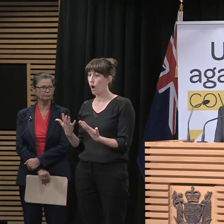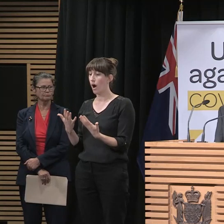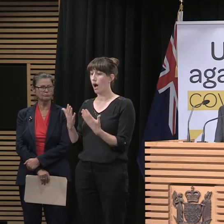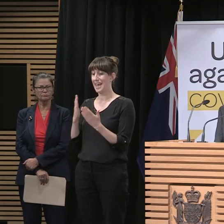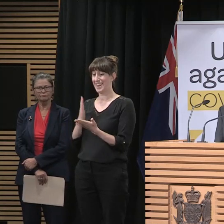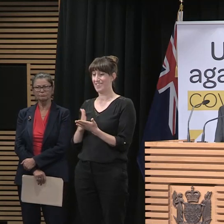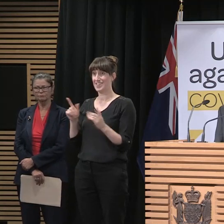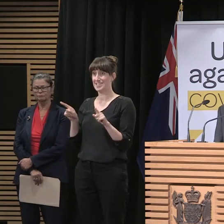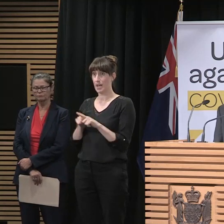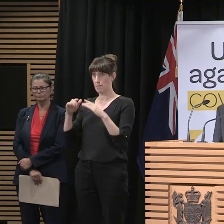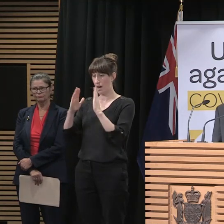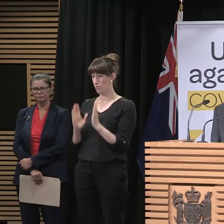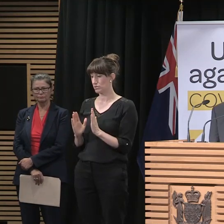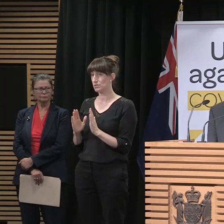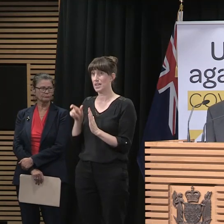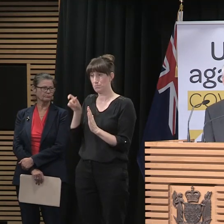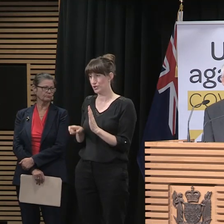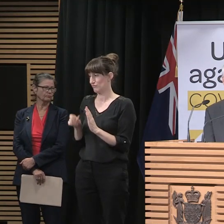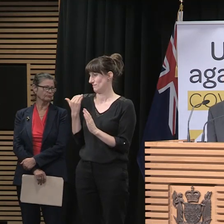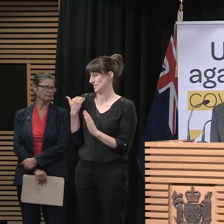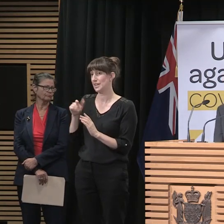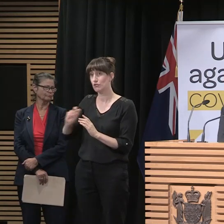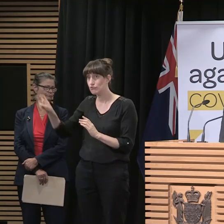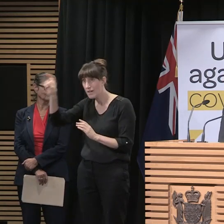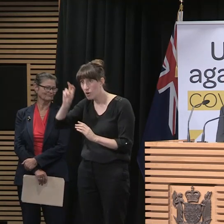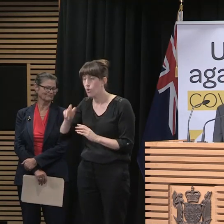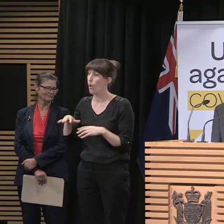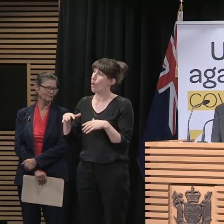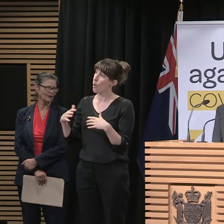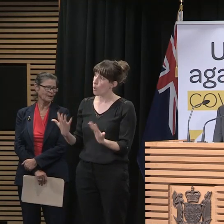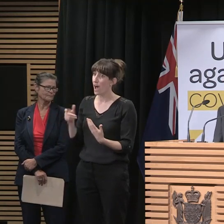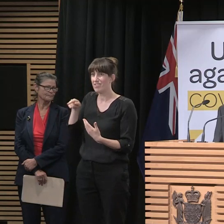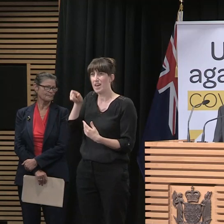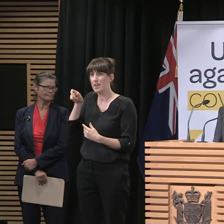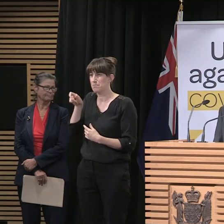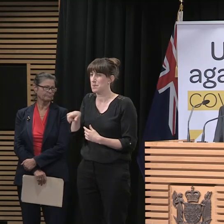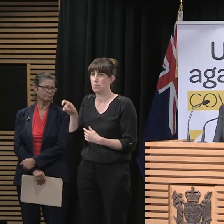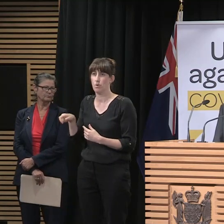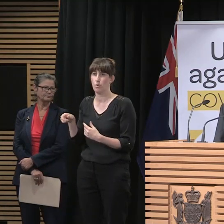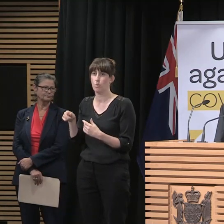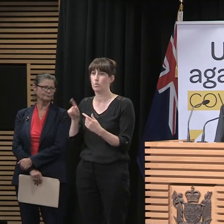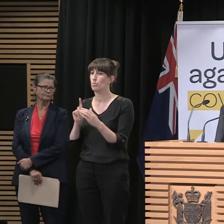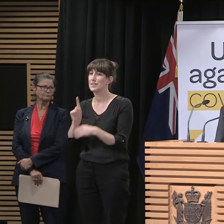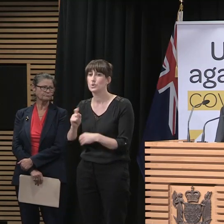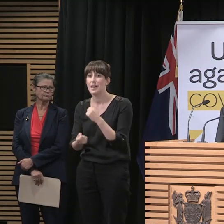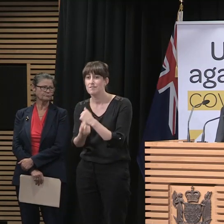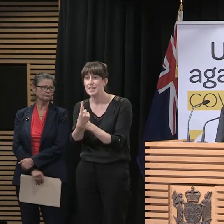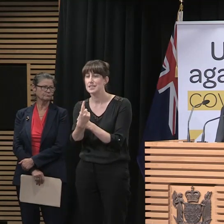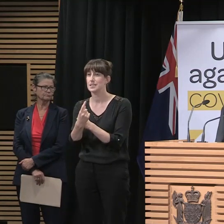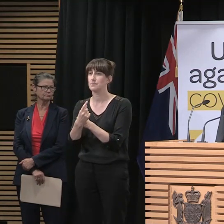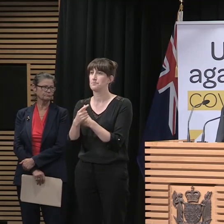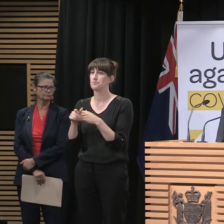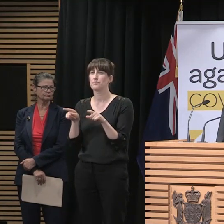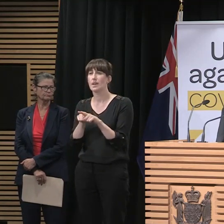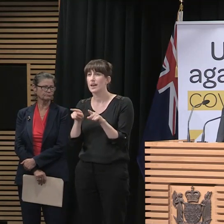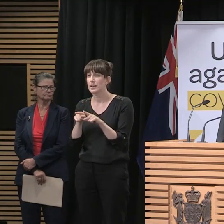from overseas, or they have been at a known event where transmission was occurring, for example, the Hereford